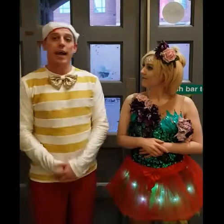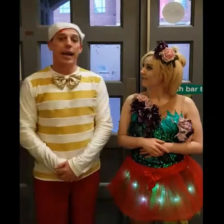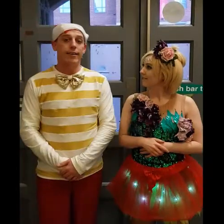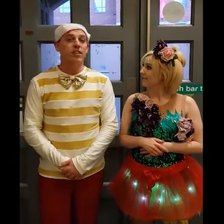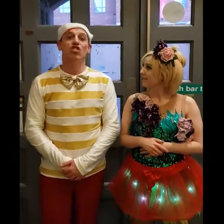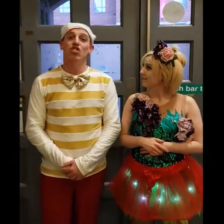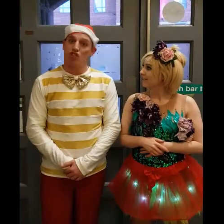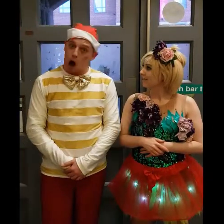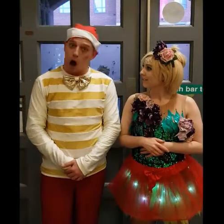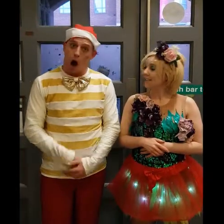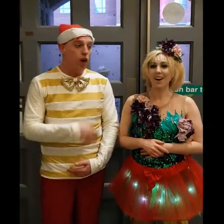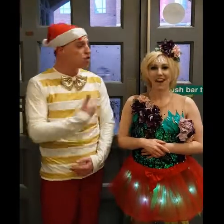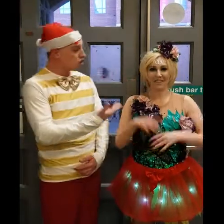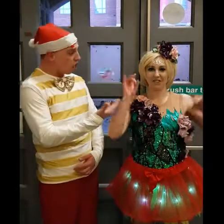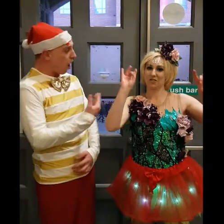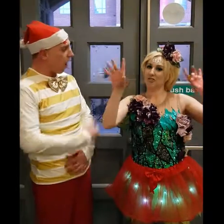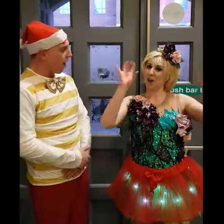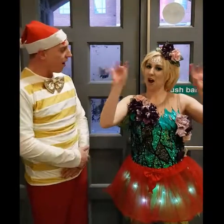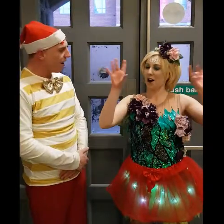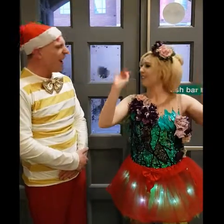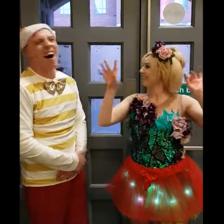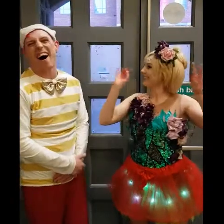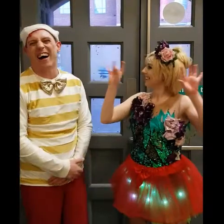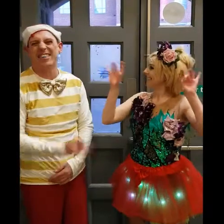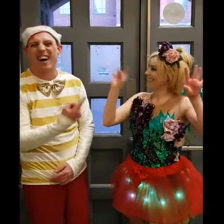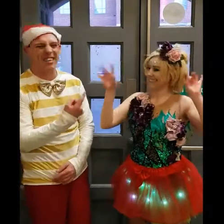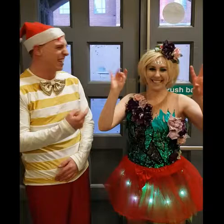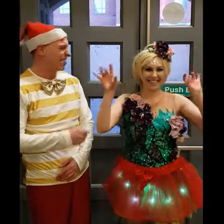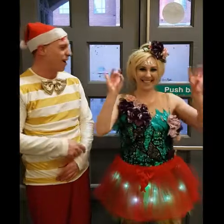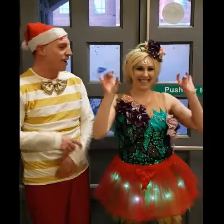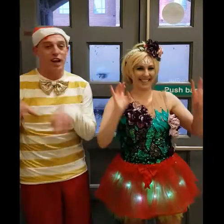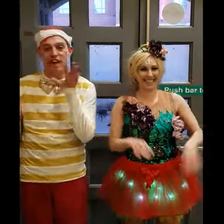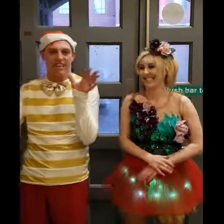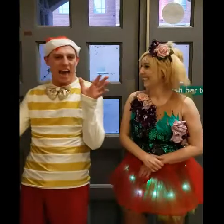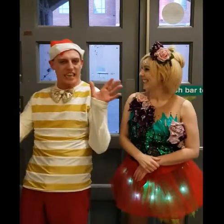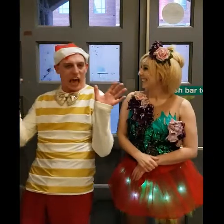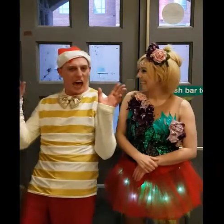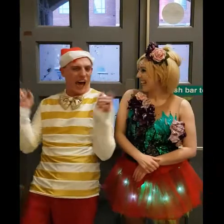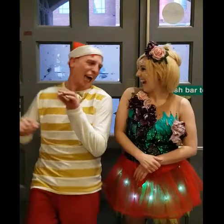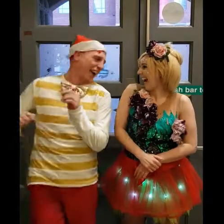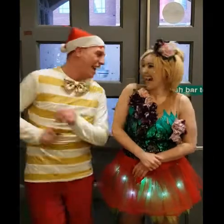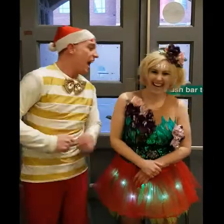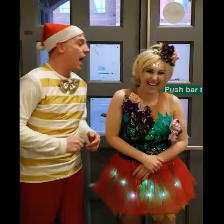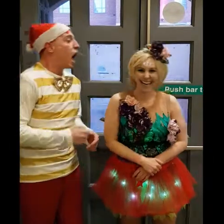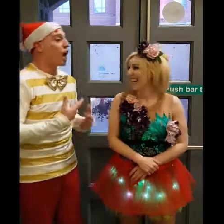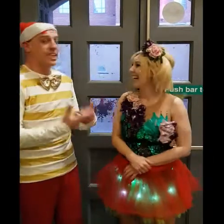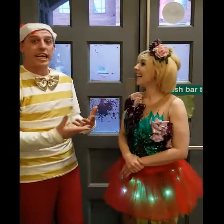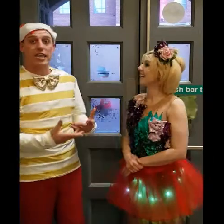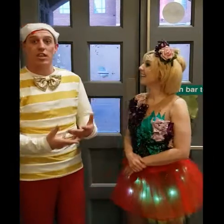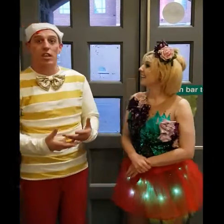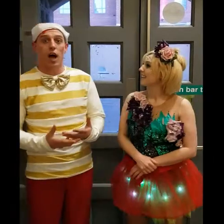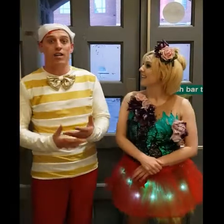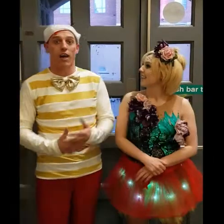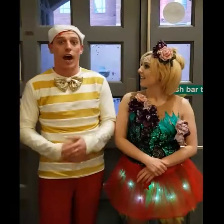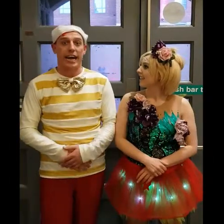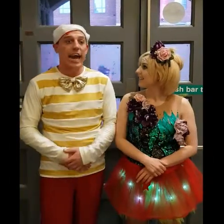is stop. Stop. Oh, that's nice, isn't it? Sorry, that just happened. Our second signing